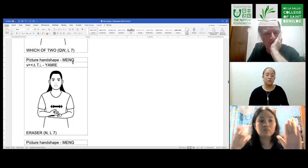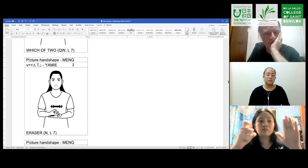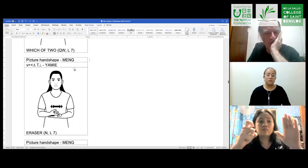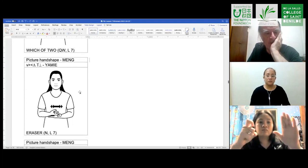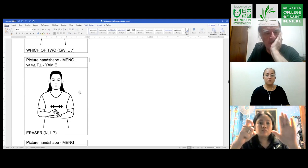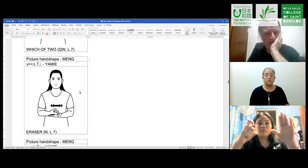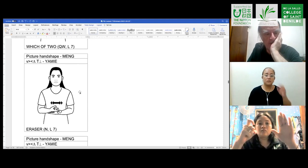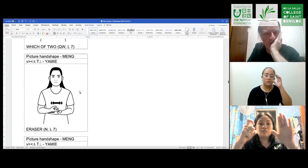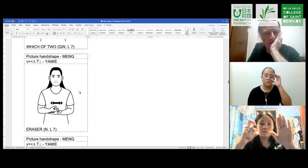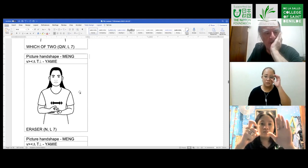Okay.